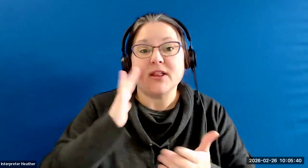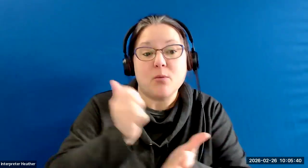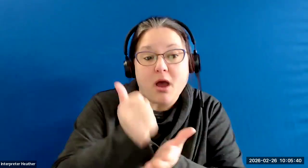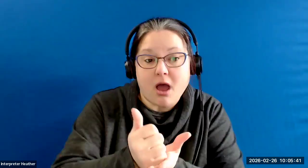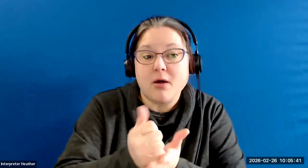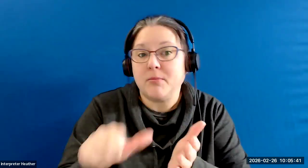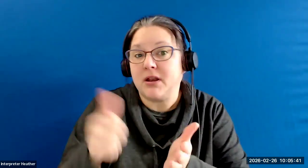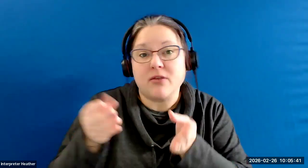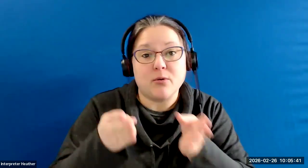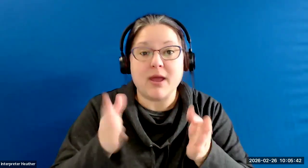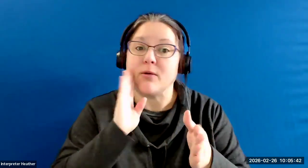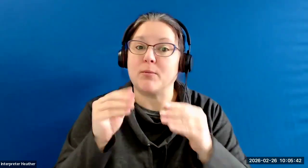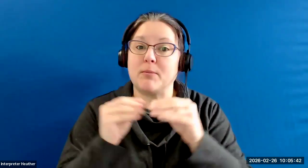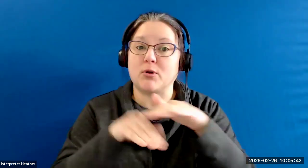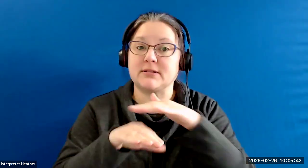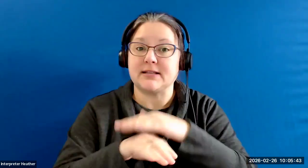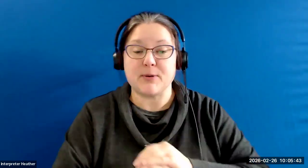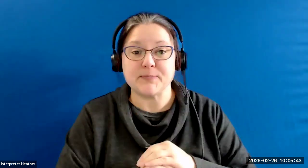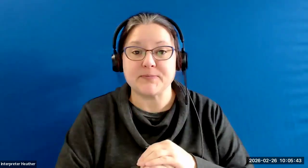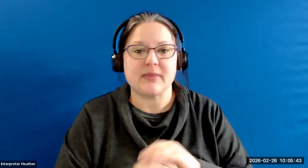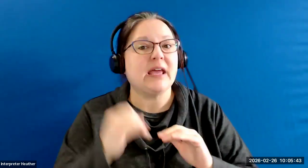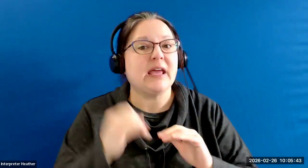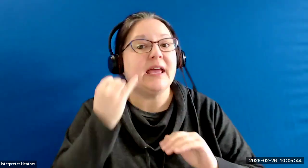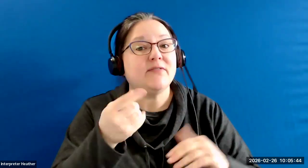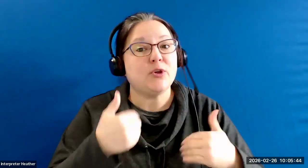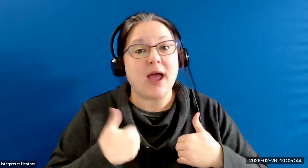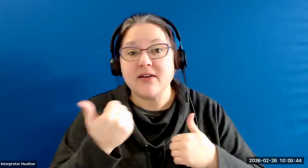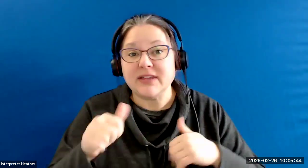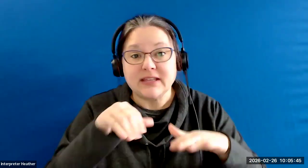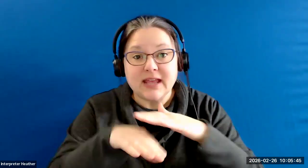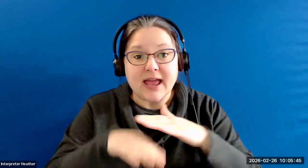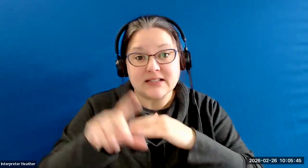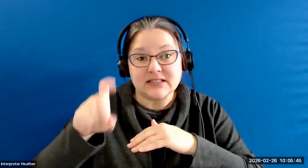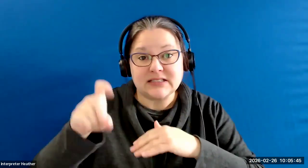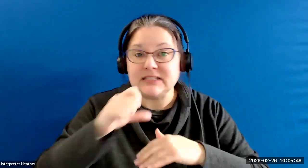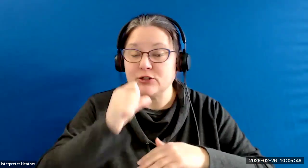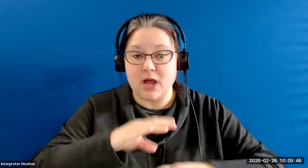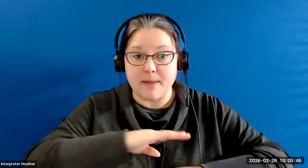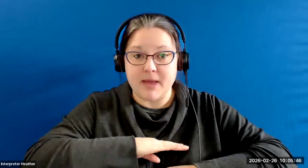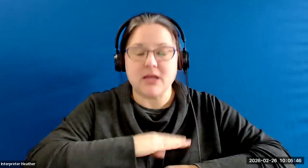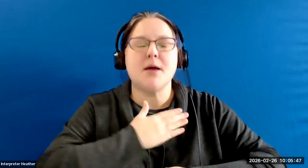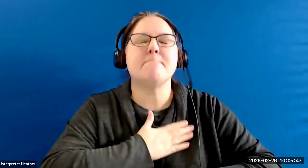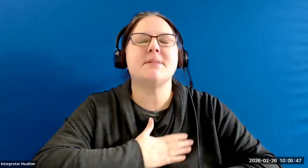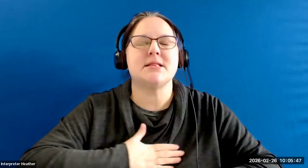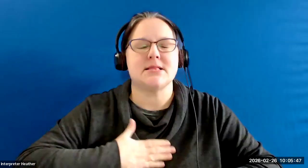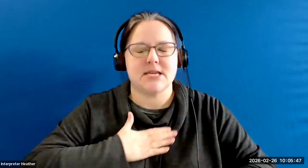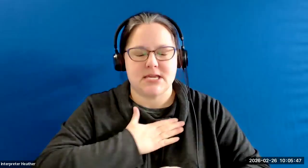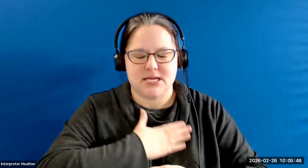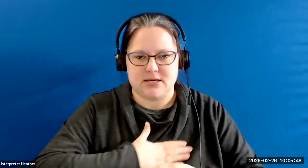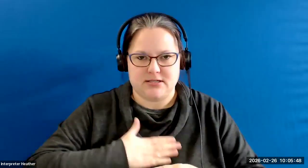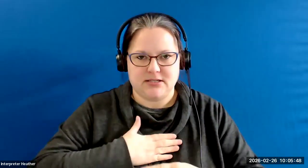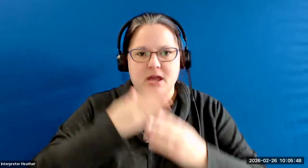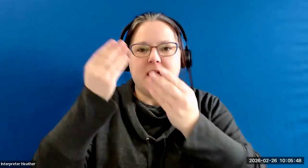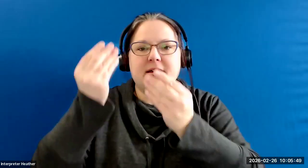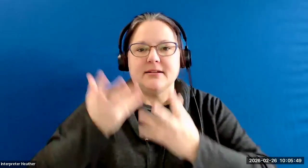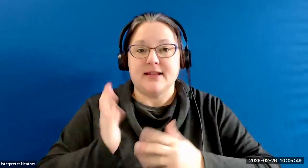way. If you have any access needs that aren't being met, please direct them to our